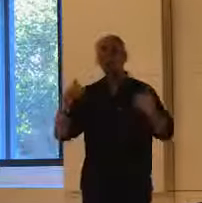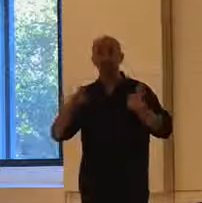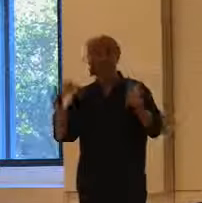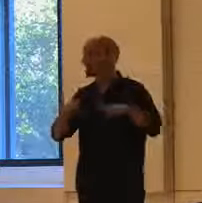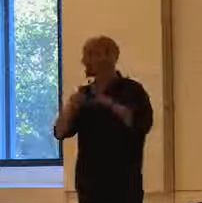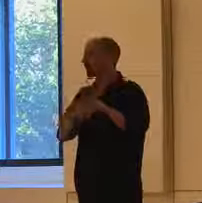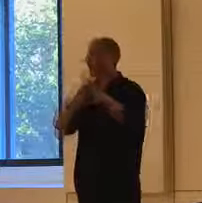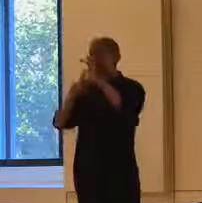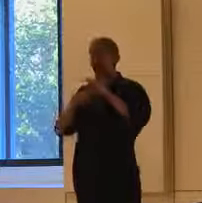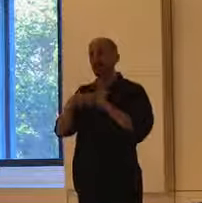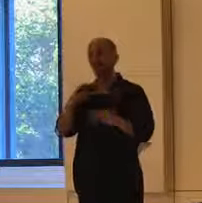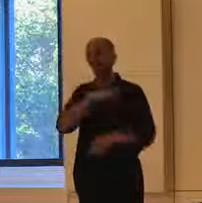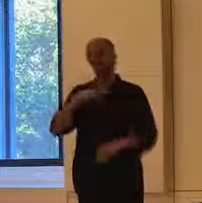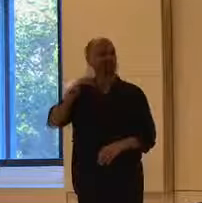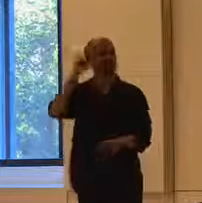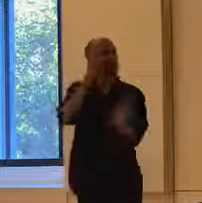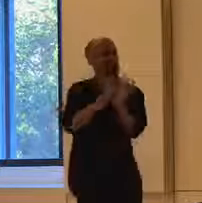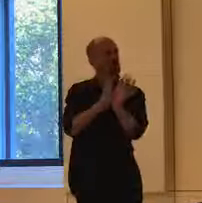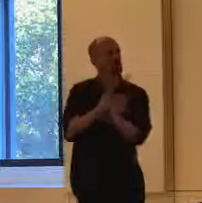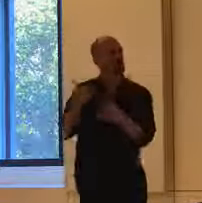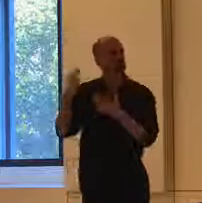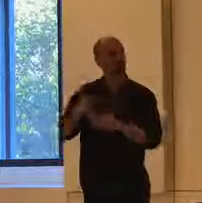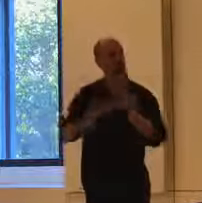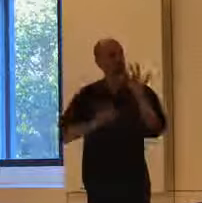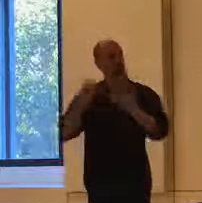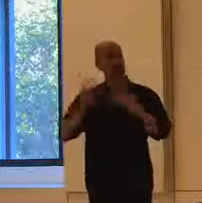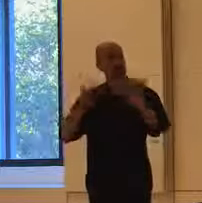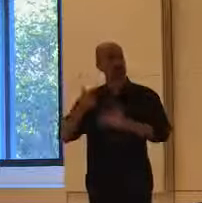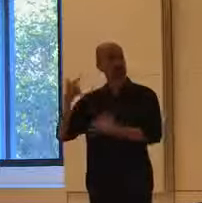So, I've been qualified as a doctor, as a psychologist, from